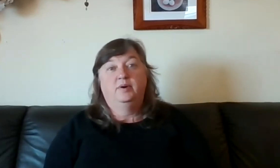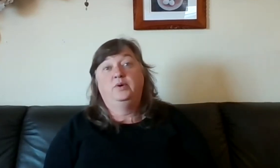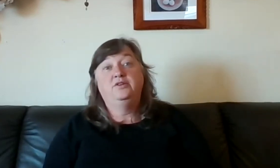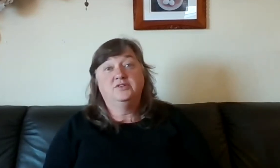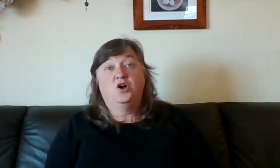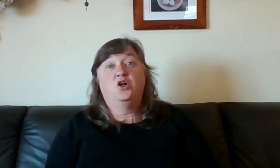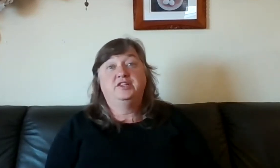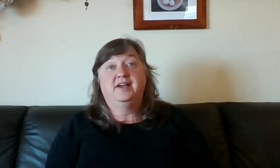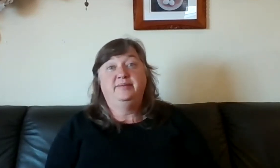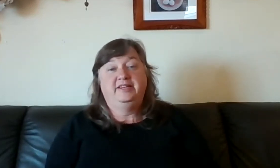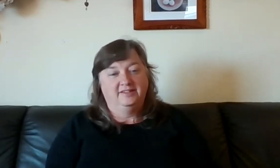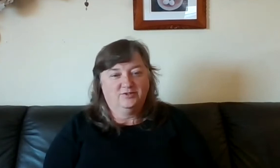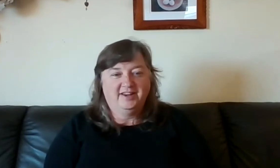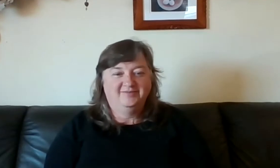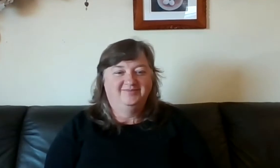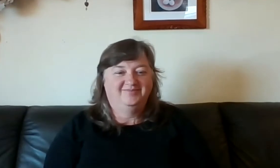We use it all the time in English, right?